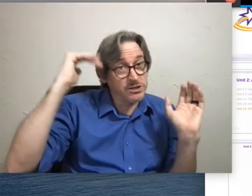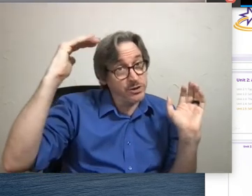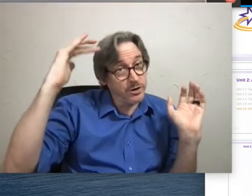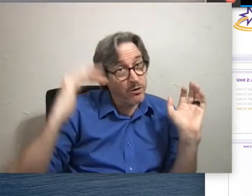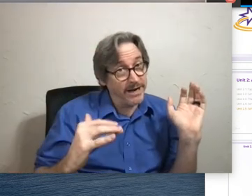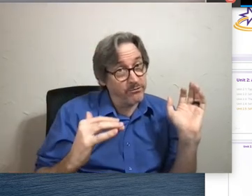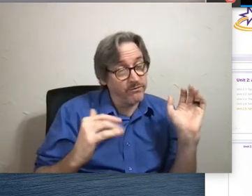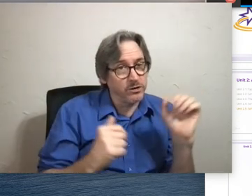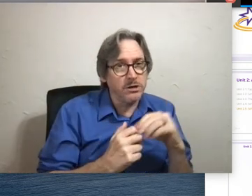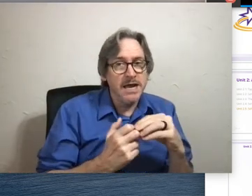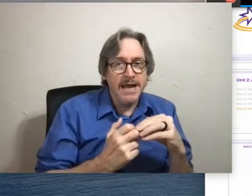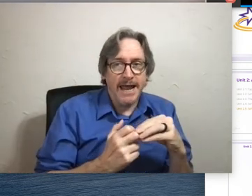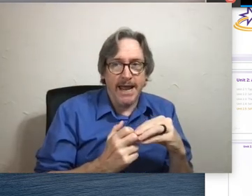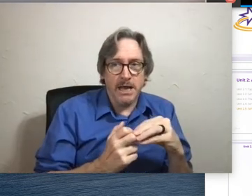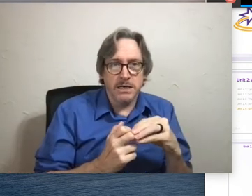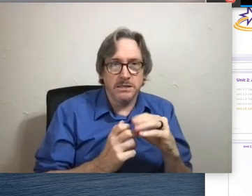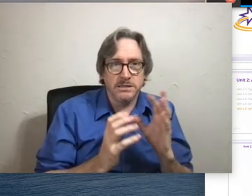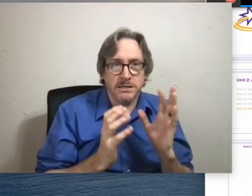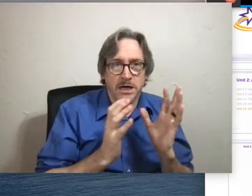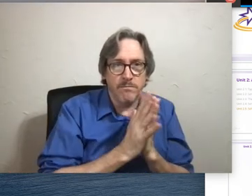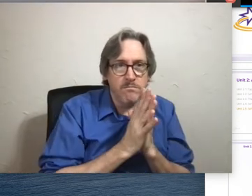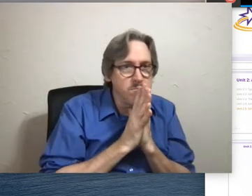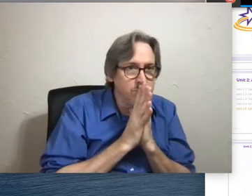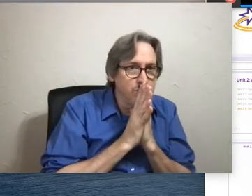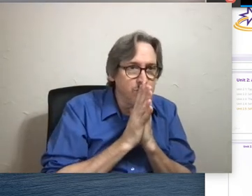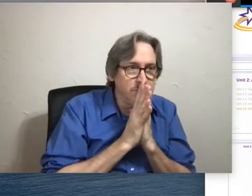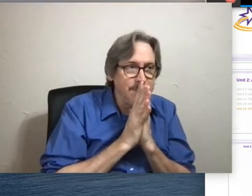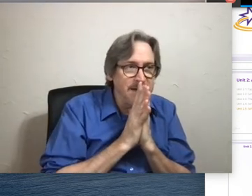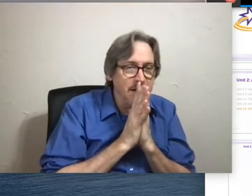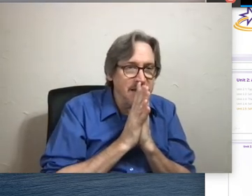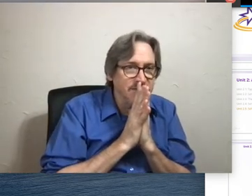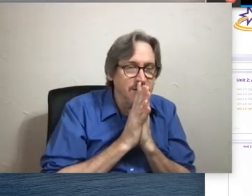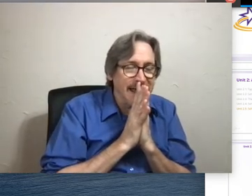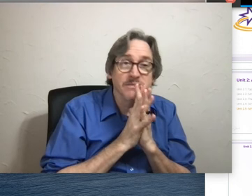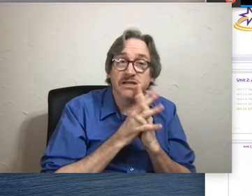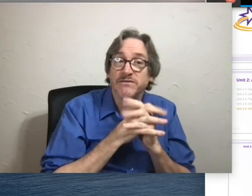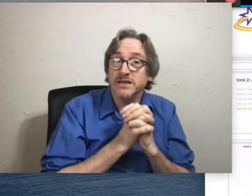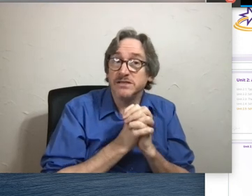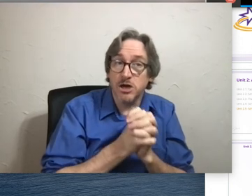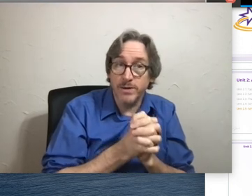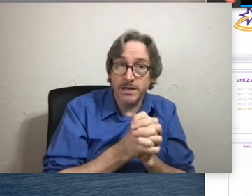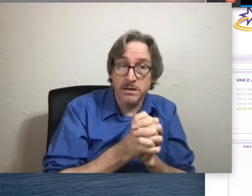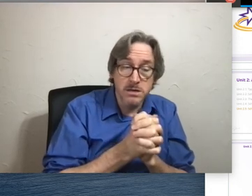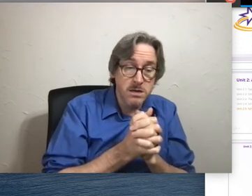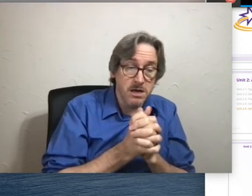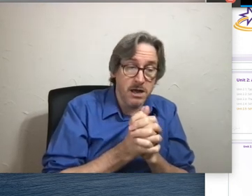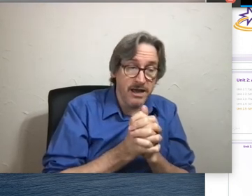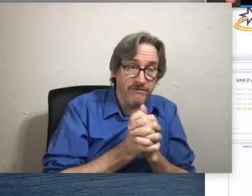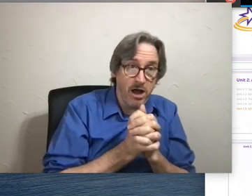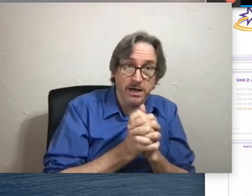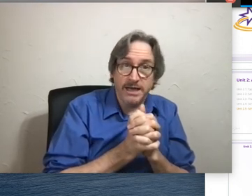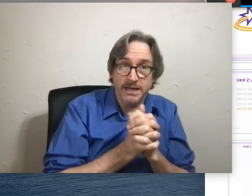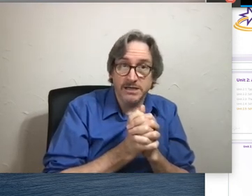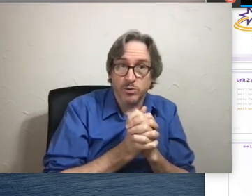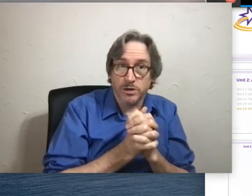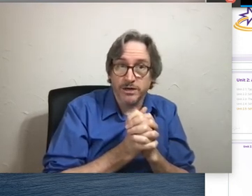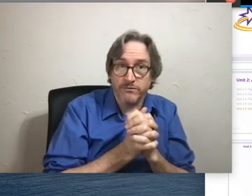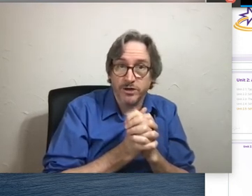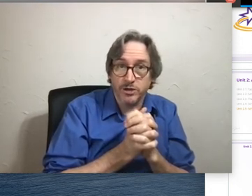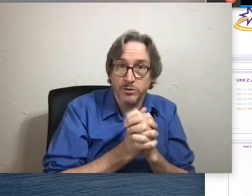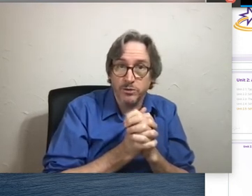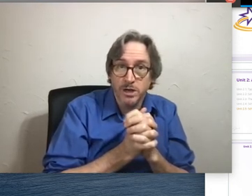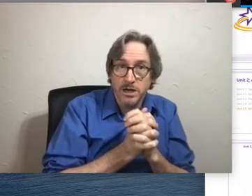vocabulist so you can go back and refer. And let me know how the vocab stuff is going. If Anki is